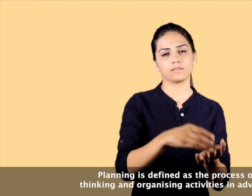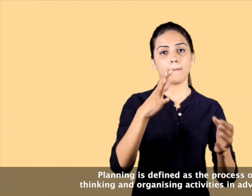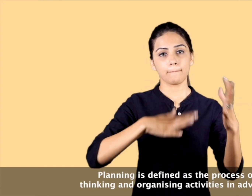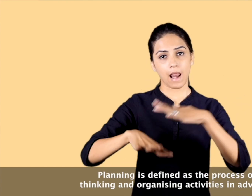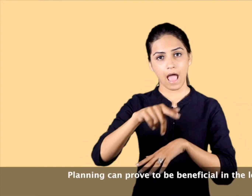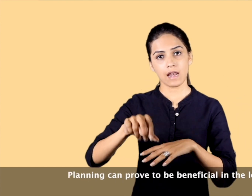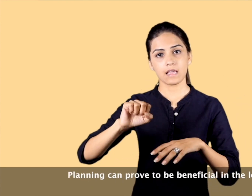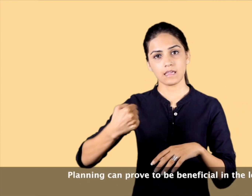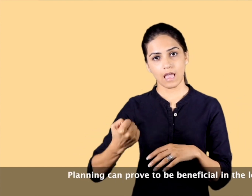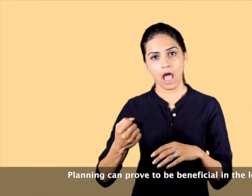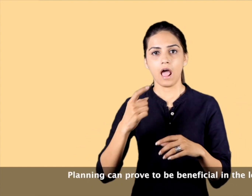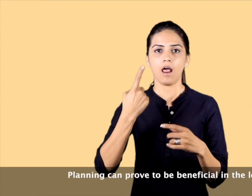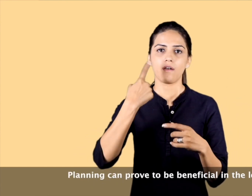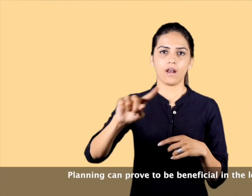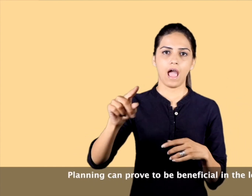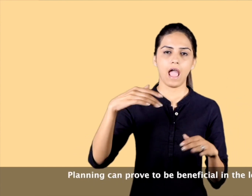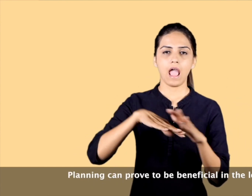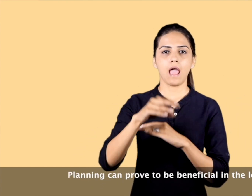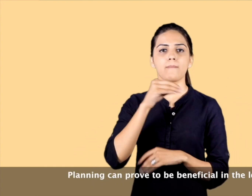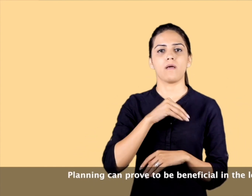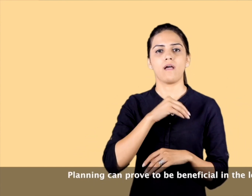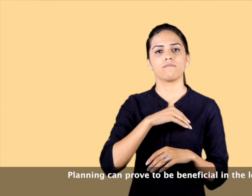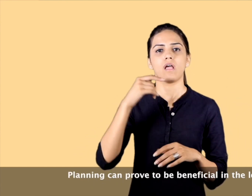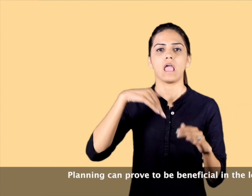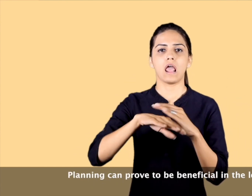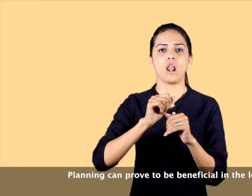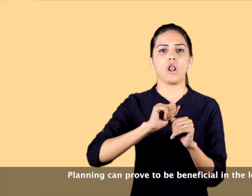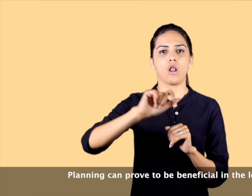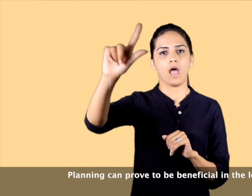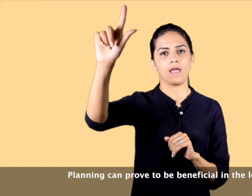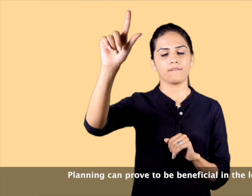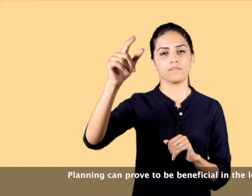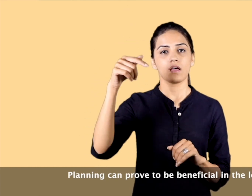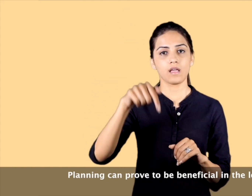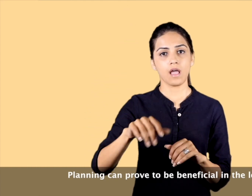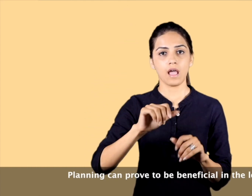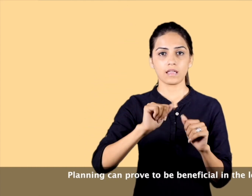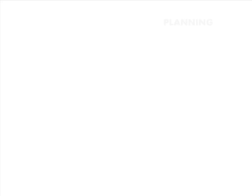advance. Planning can prove to be beneficial in the long run.